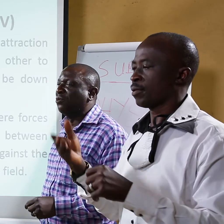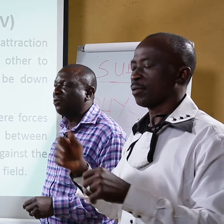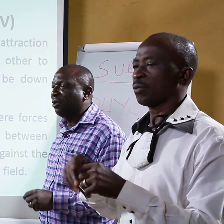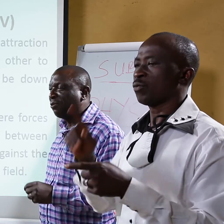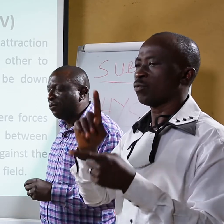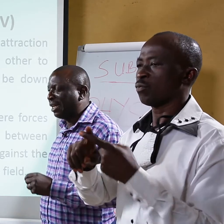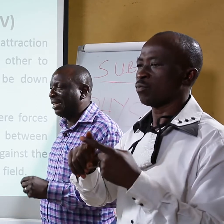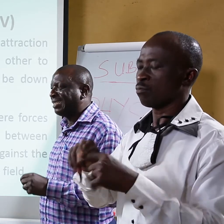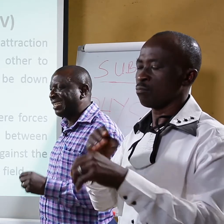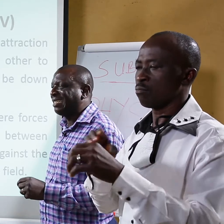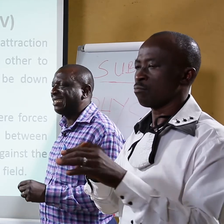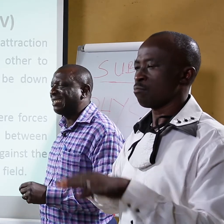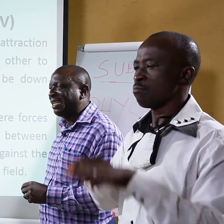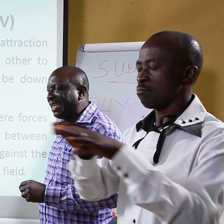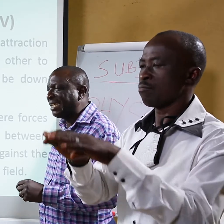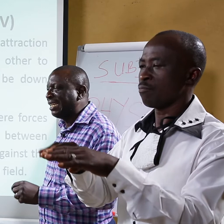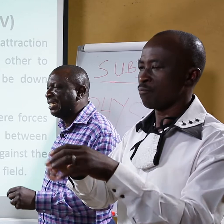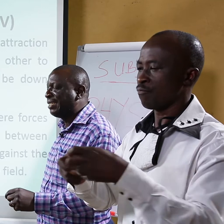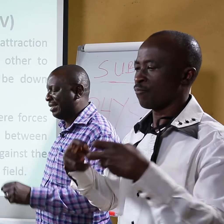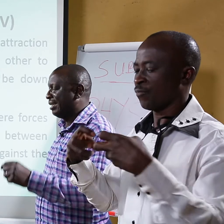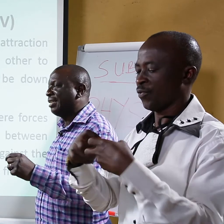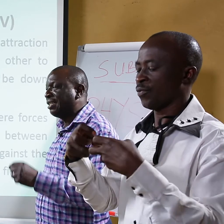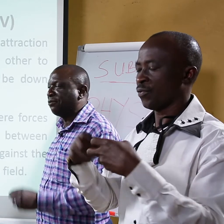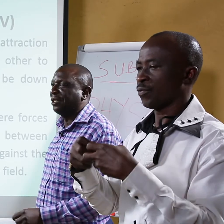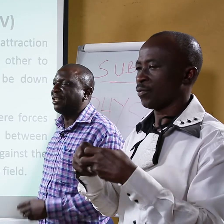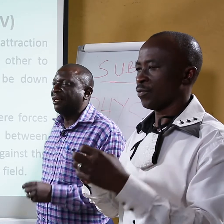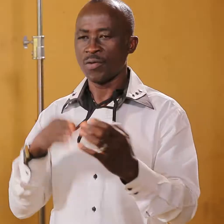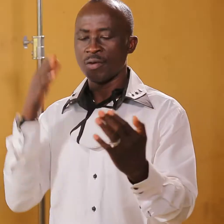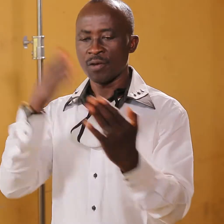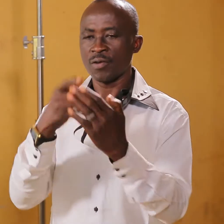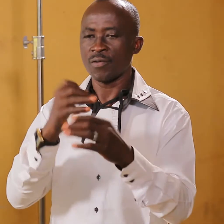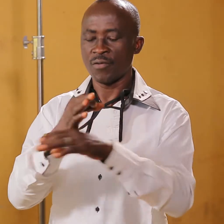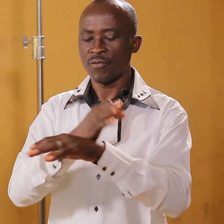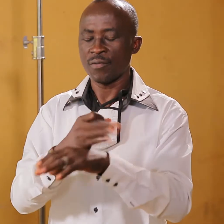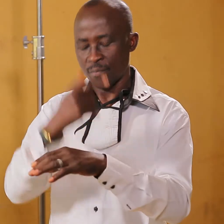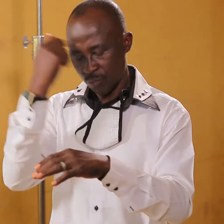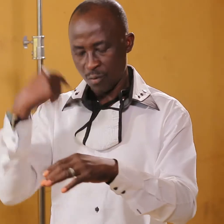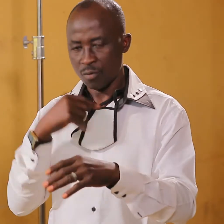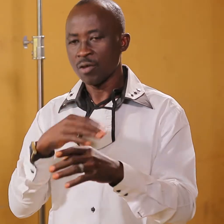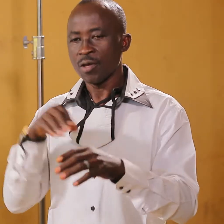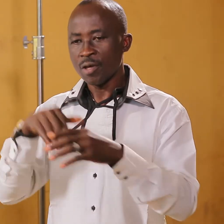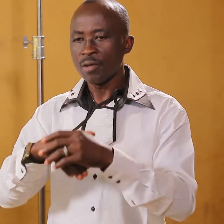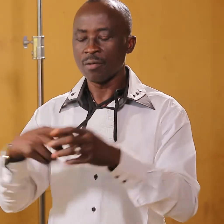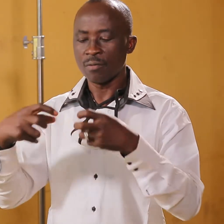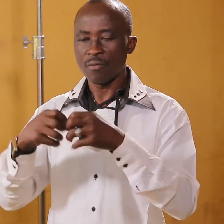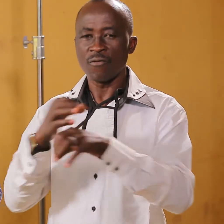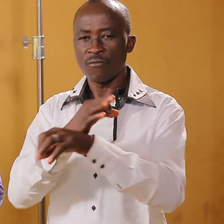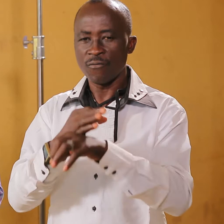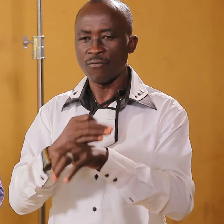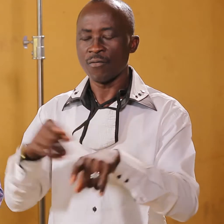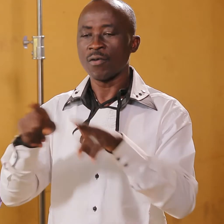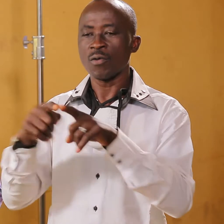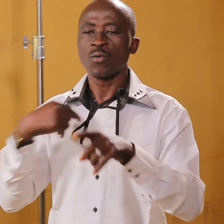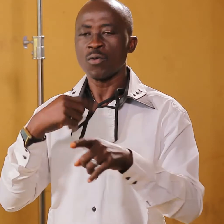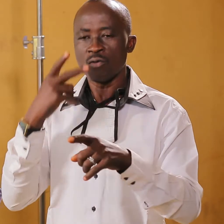to move charges against the field. Because we said in electric field, just like we saw in our